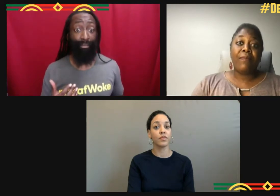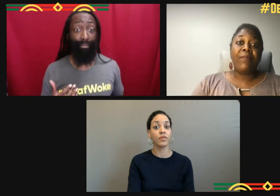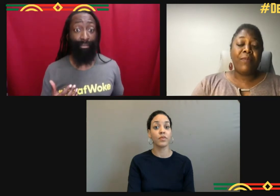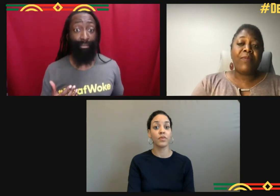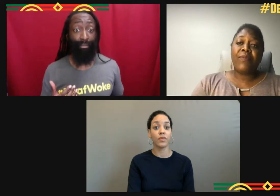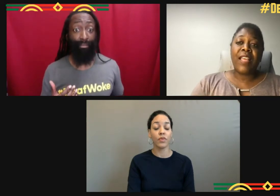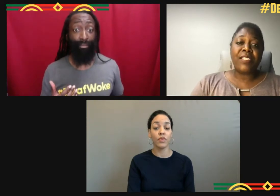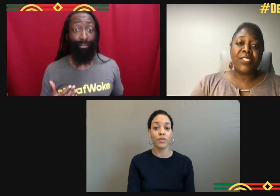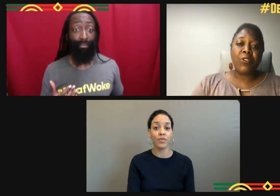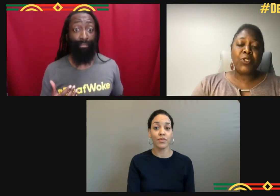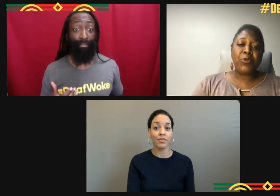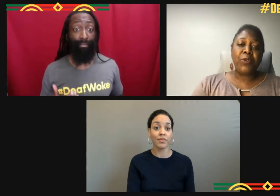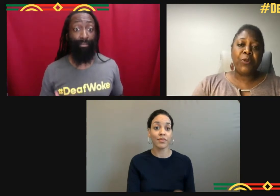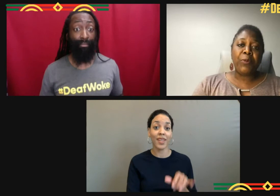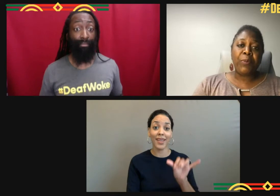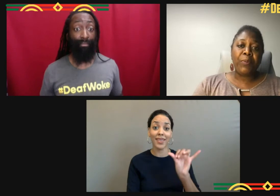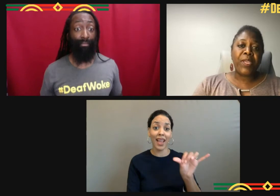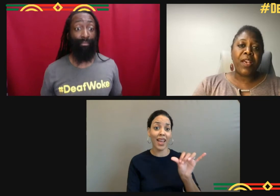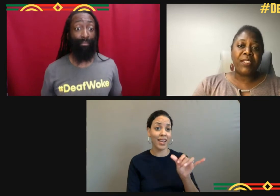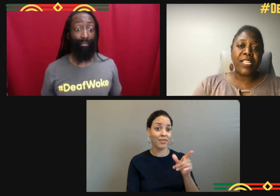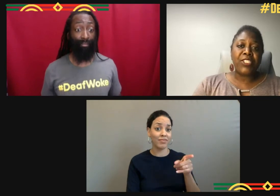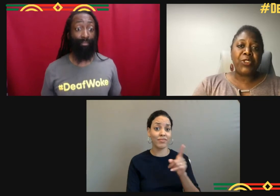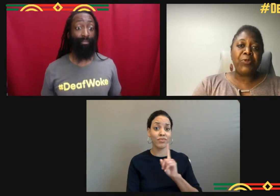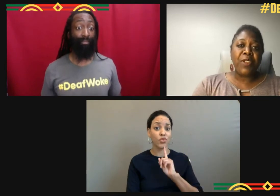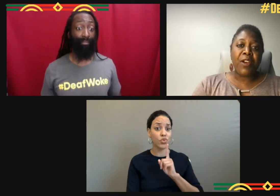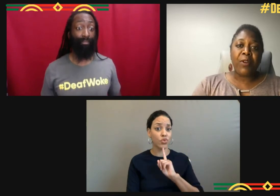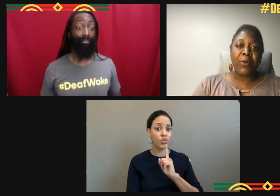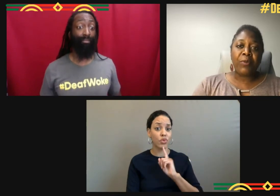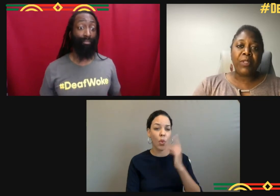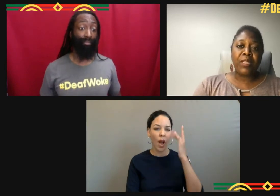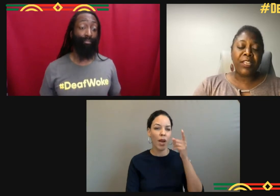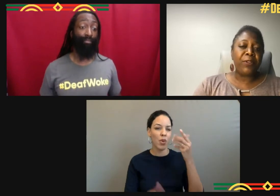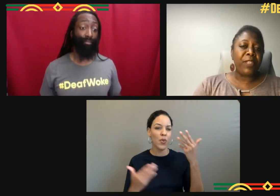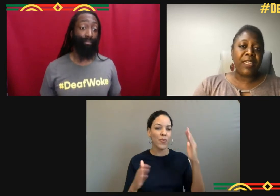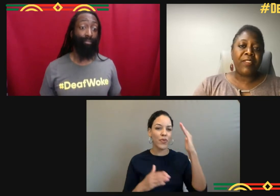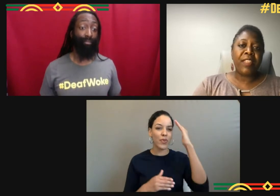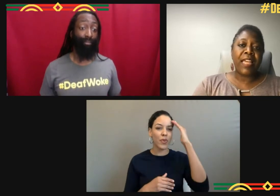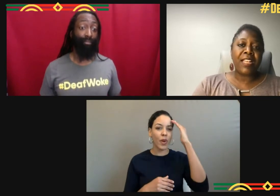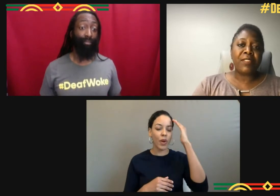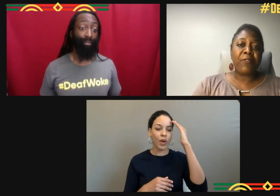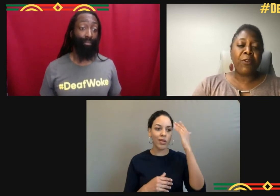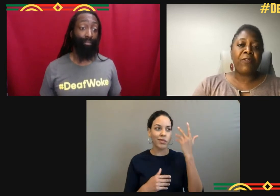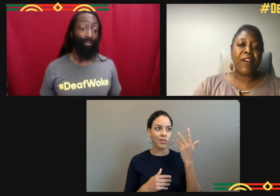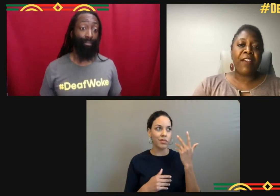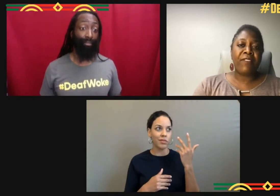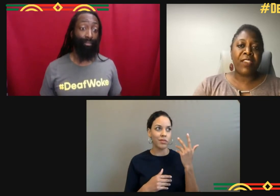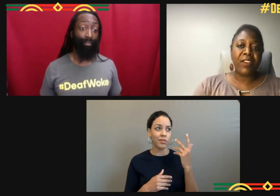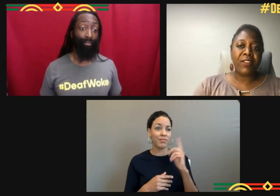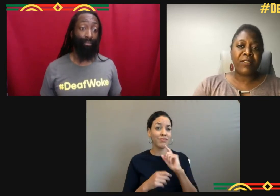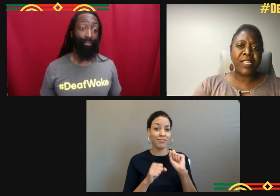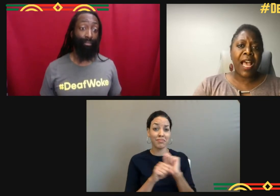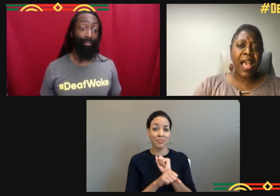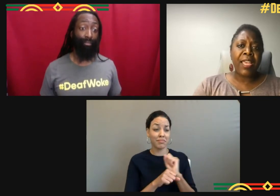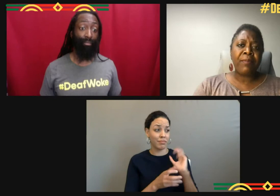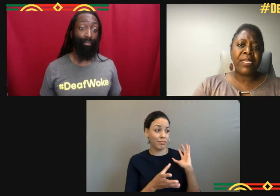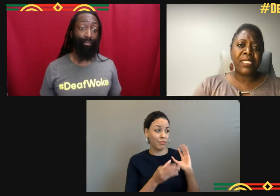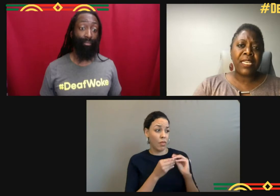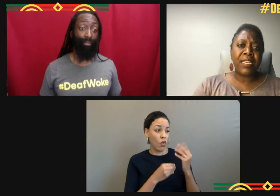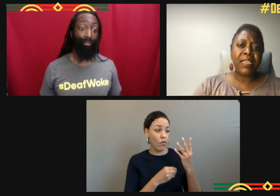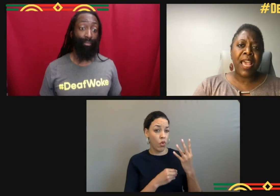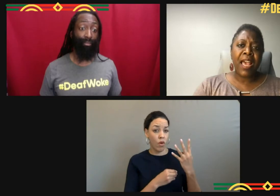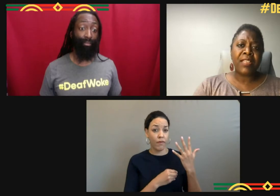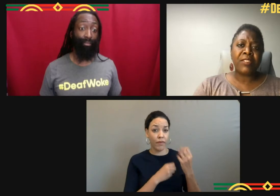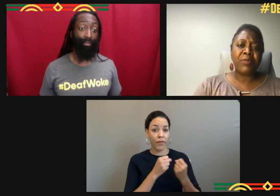Yes. That's so true, because as you know, literally in the last 4 to 5 years,